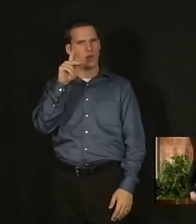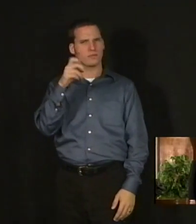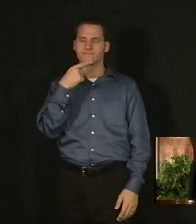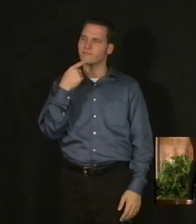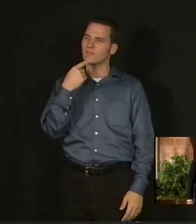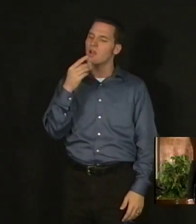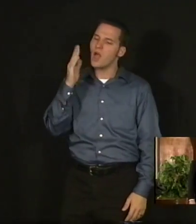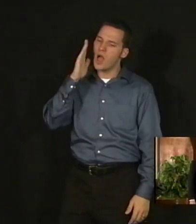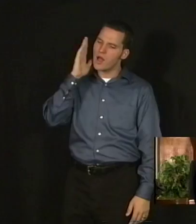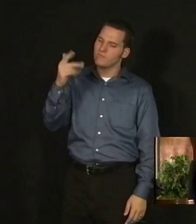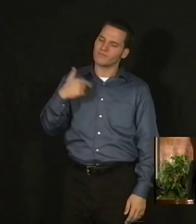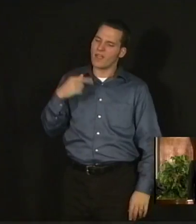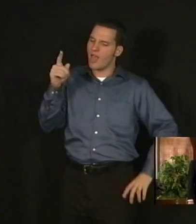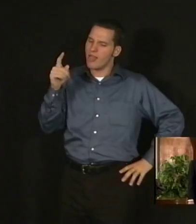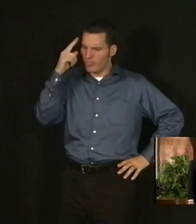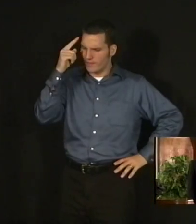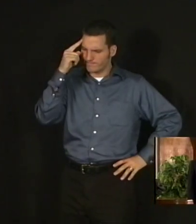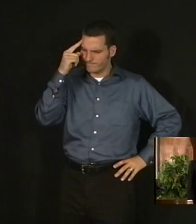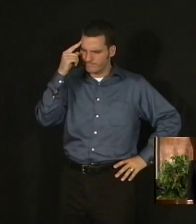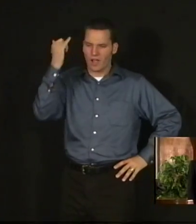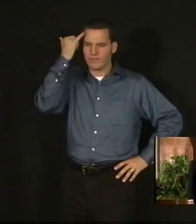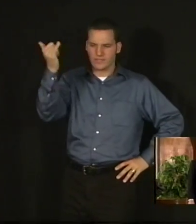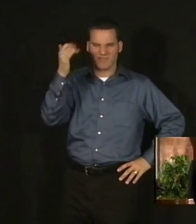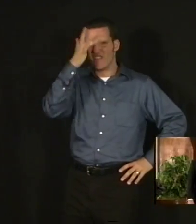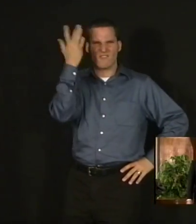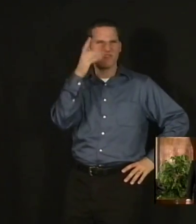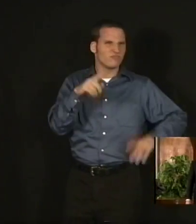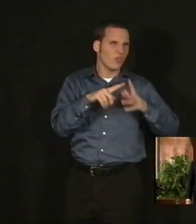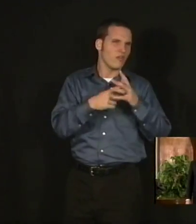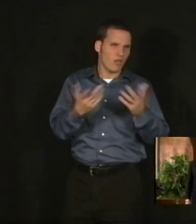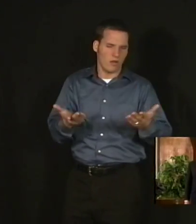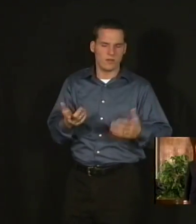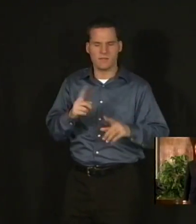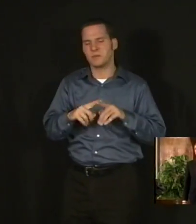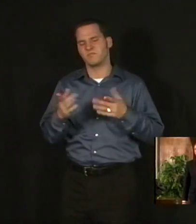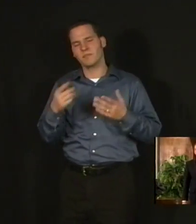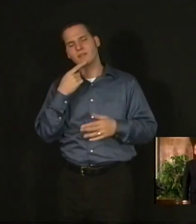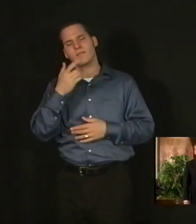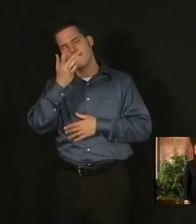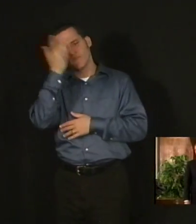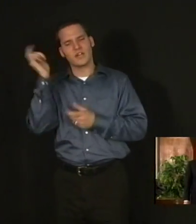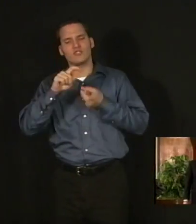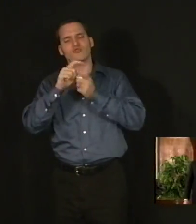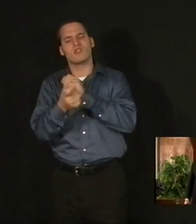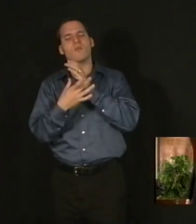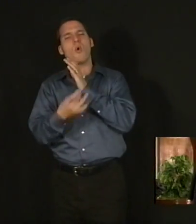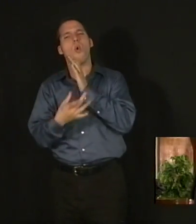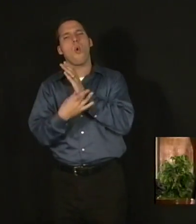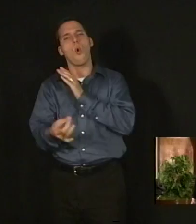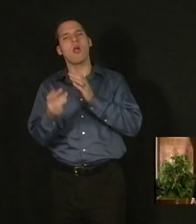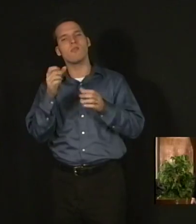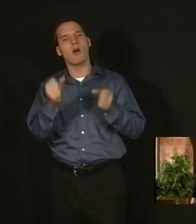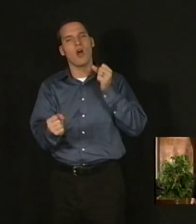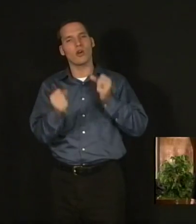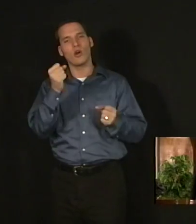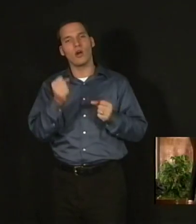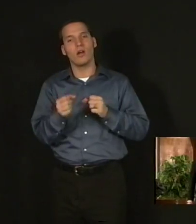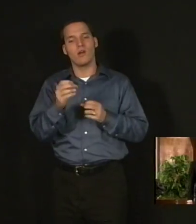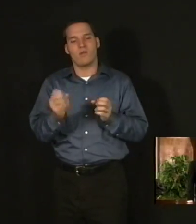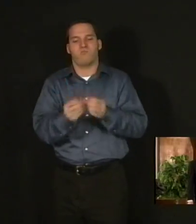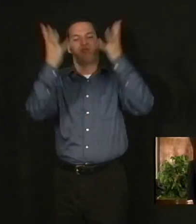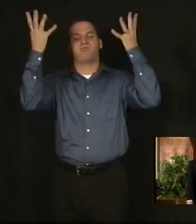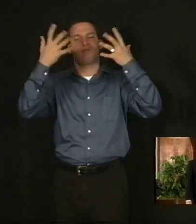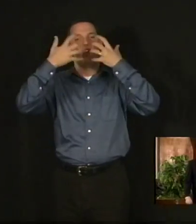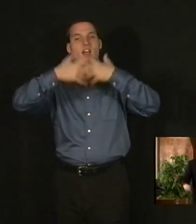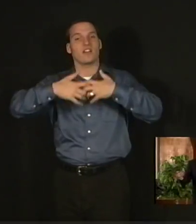was Luke I said, hey Luke, I think we should have I got an idea here. I forget how I started off. I said, I forgot to change oil in my car. and I blew